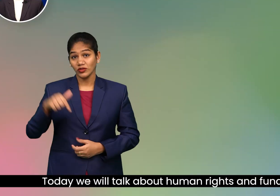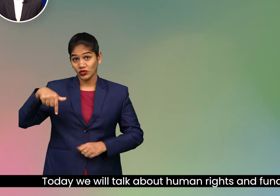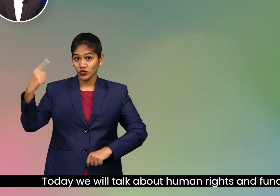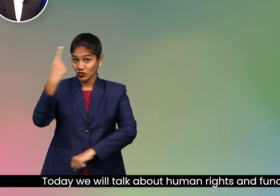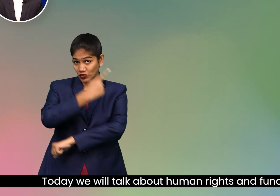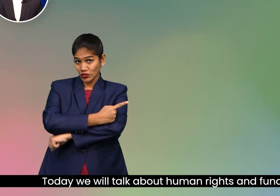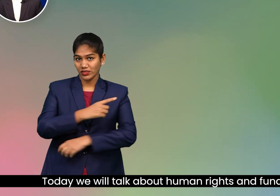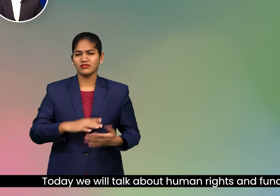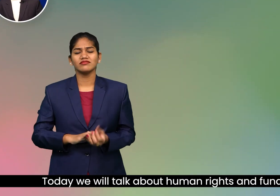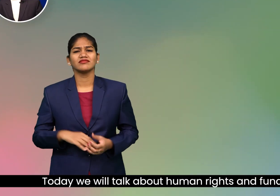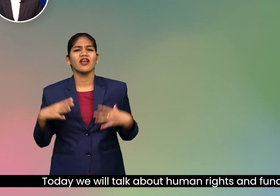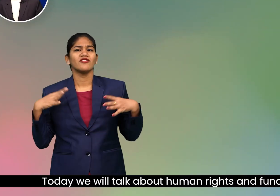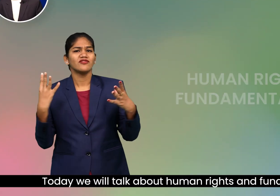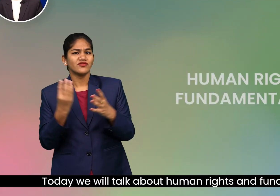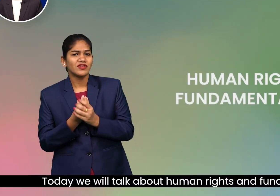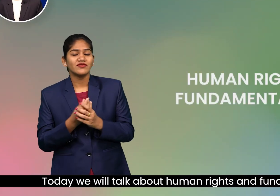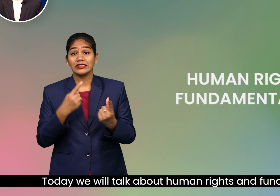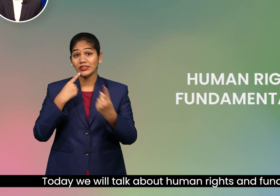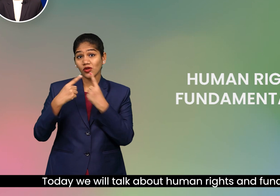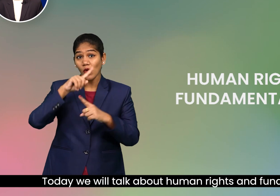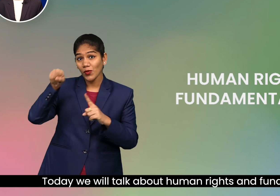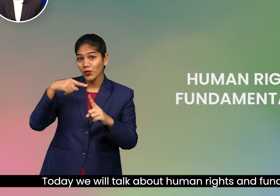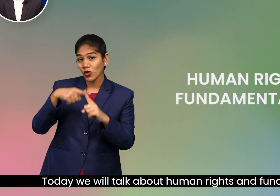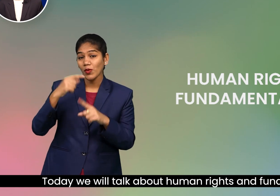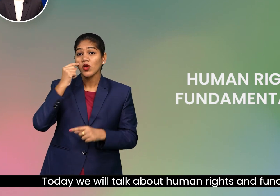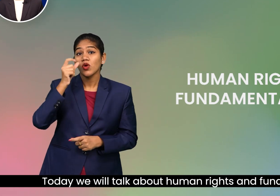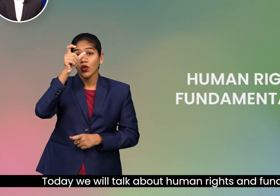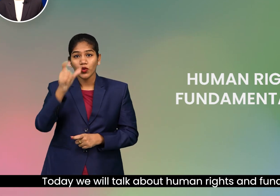Today, we will talk about human rights and fundamental rights.